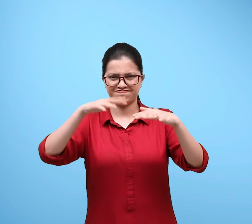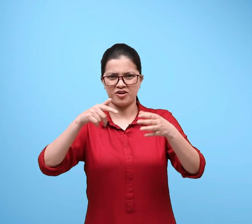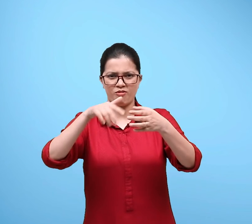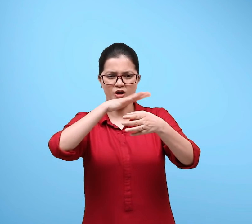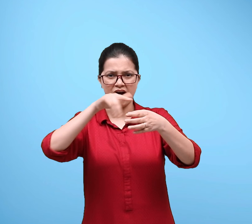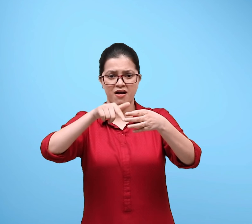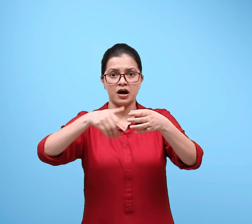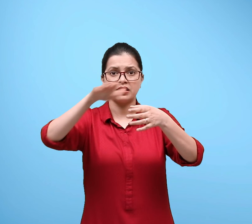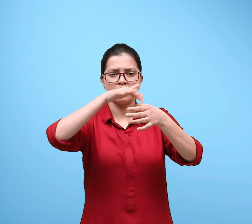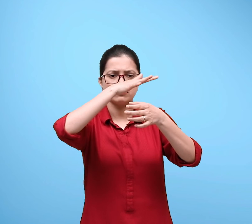Round-shaped and other shapes.